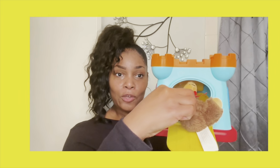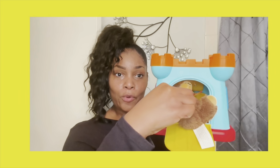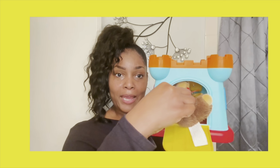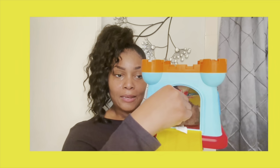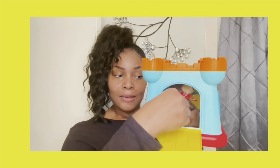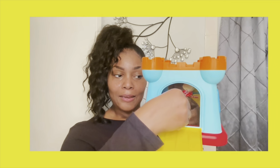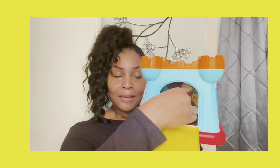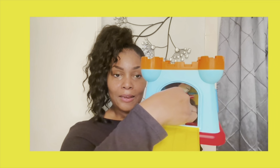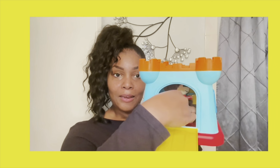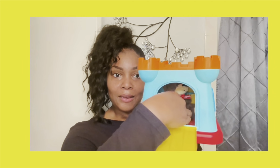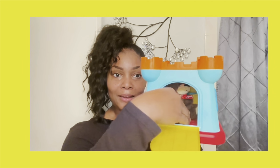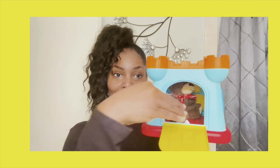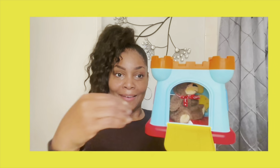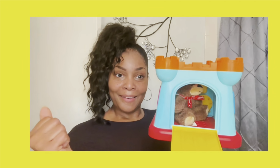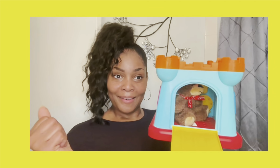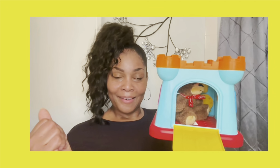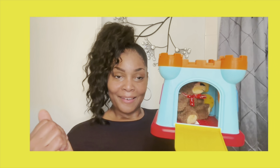Teddy, go in.